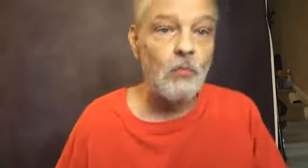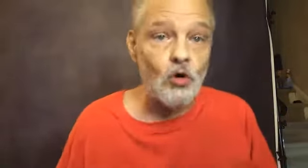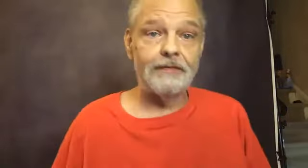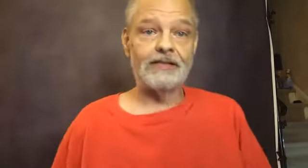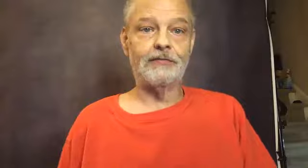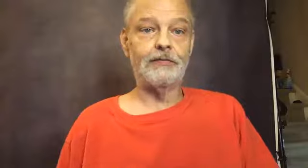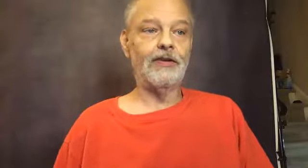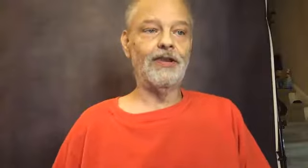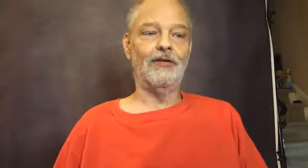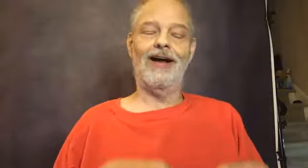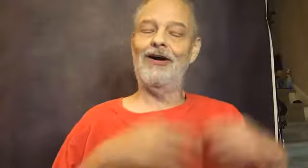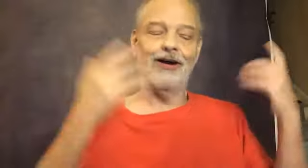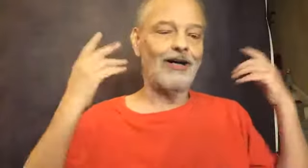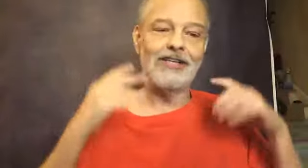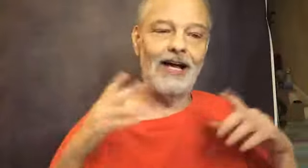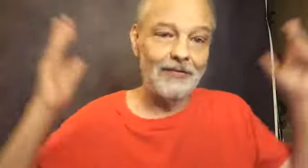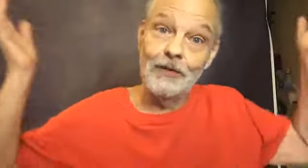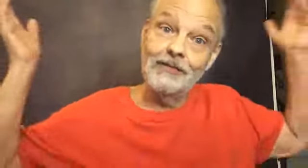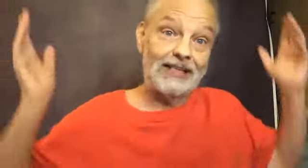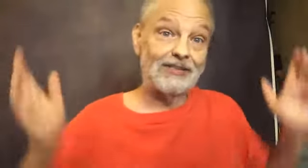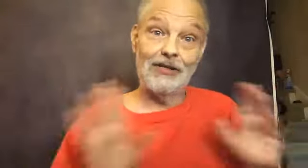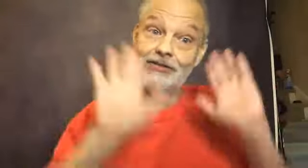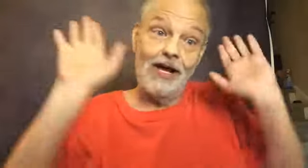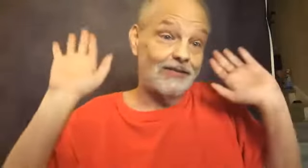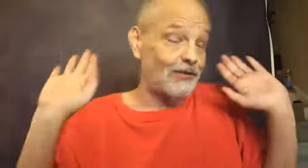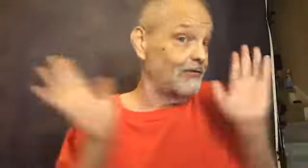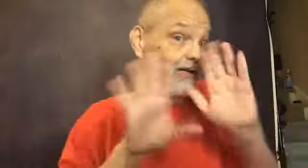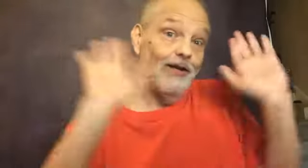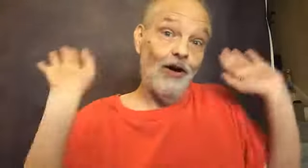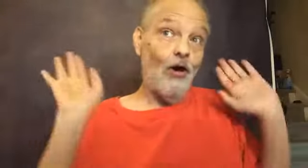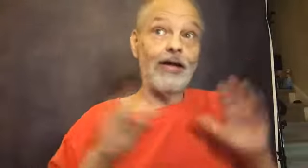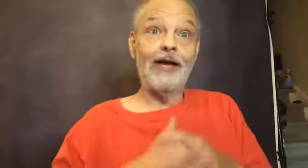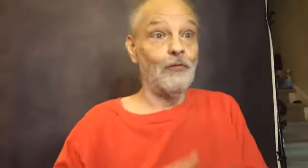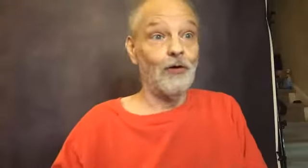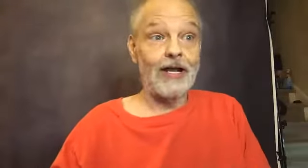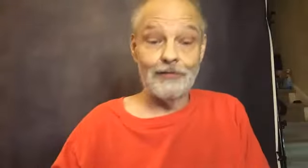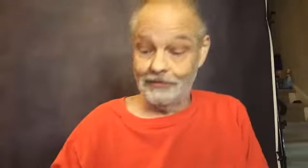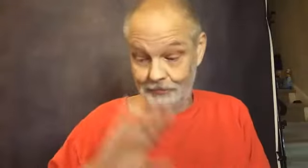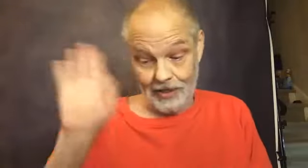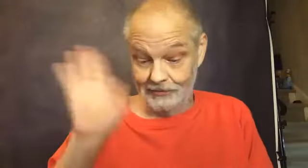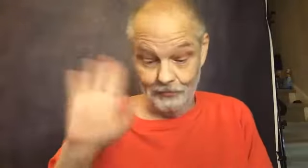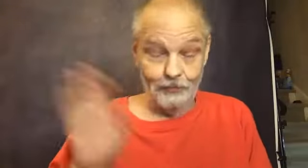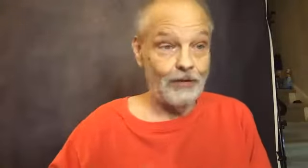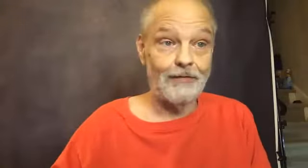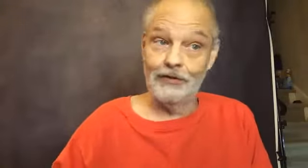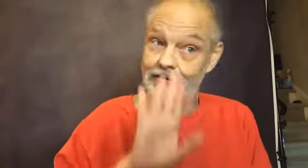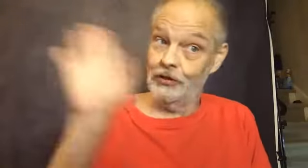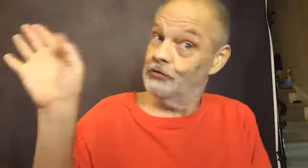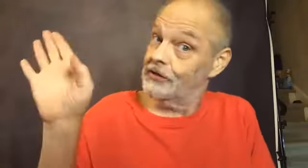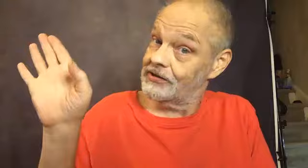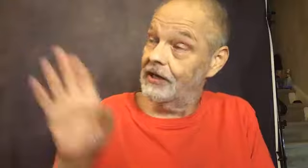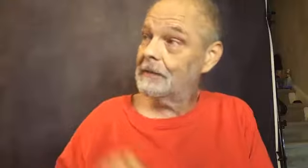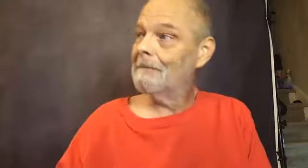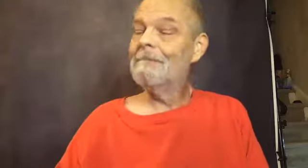more offensive than our sign, but that's their sign. So, okay, whatever. Well, whatever, you use their sign.